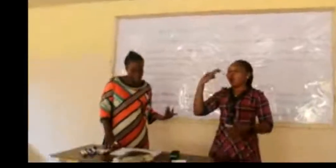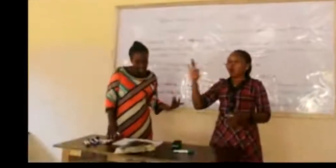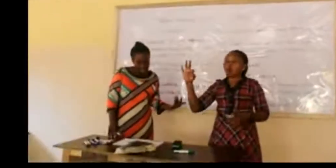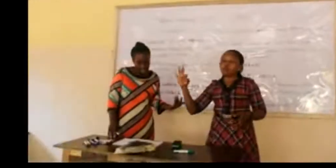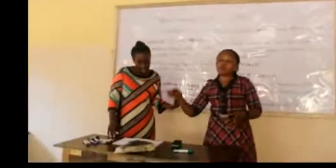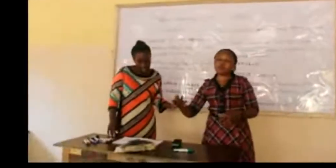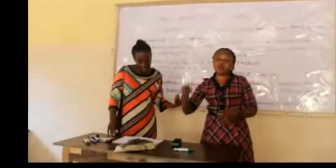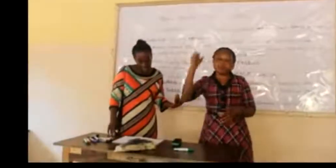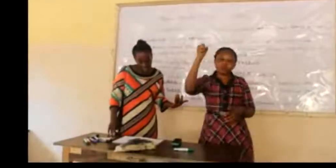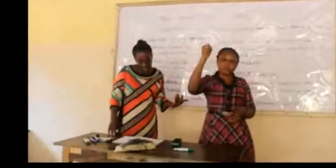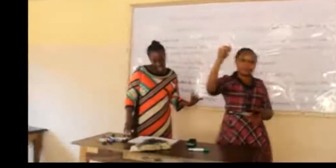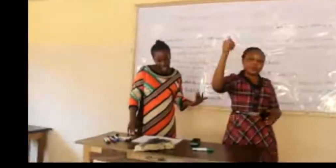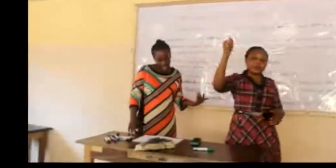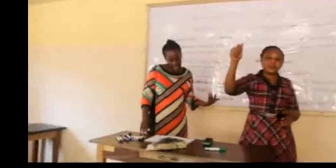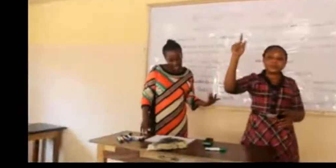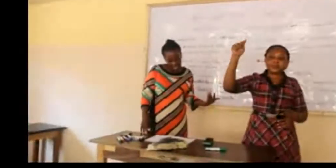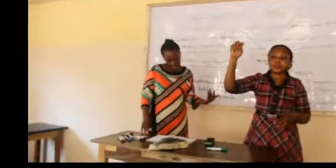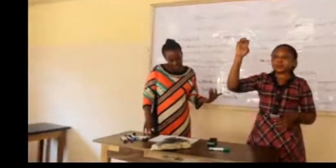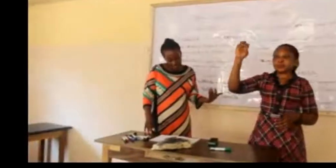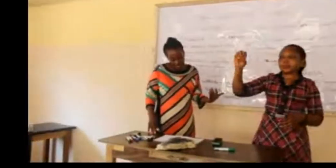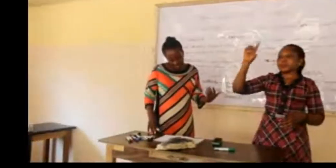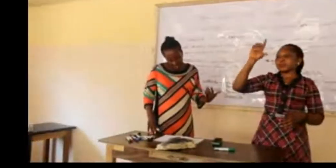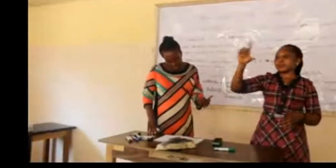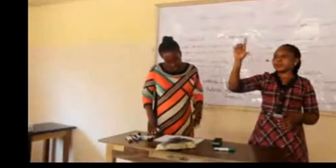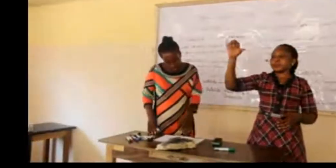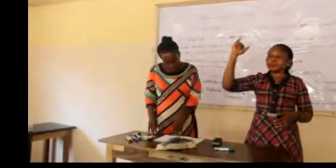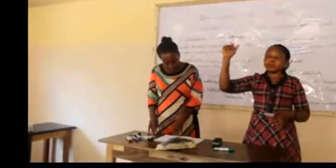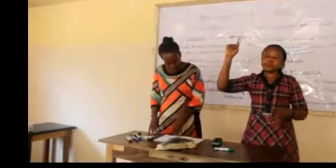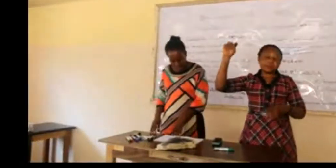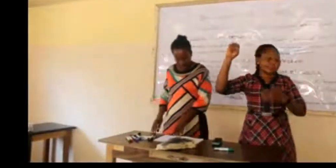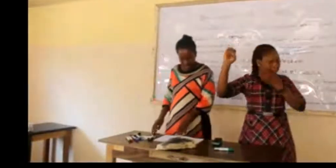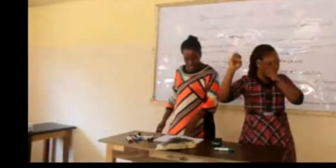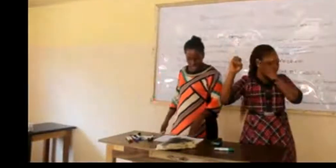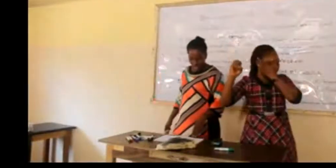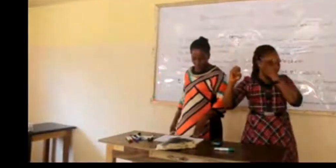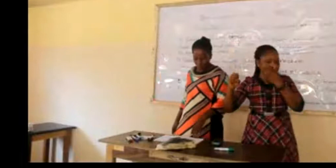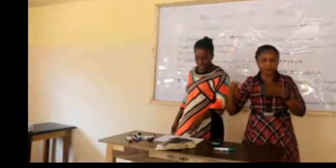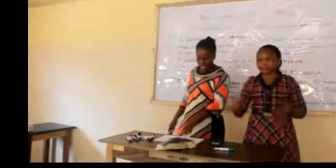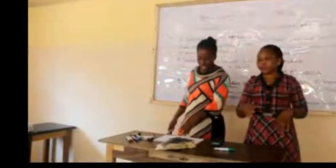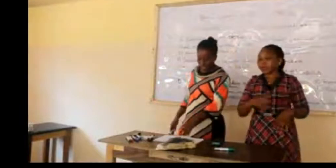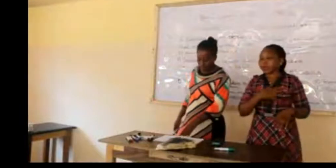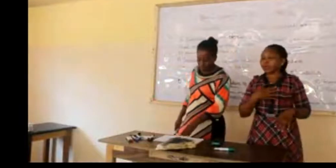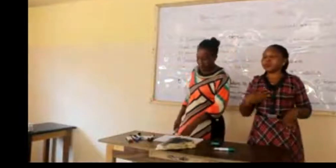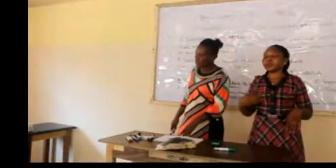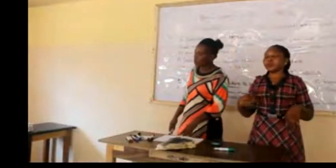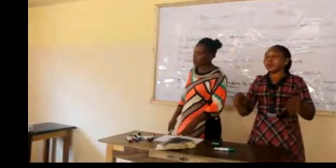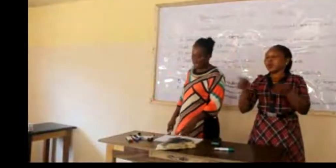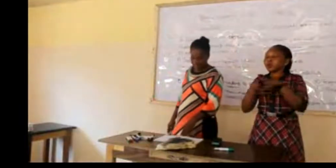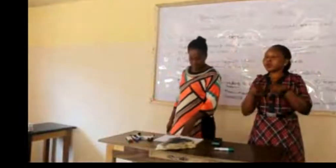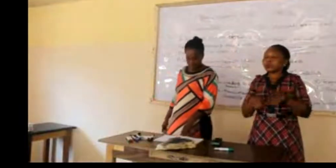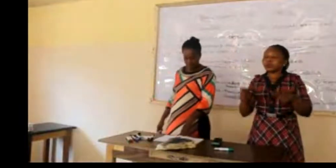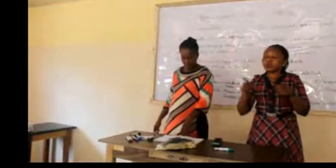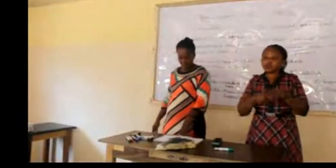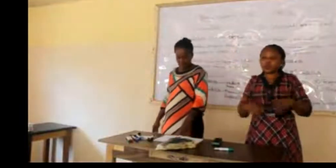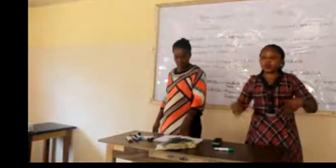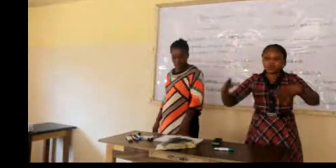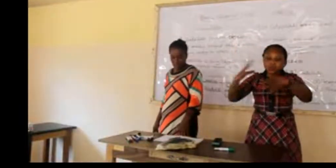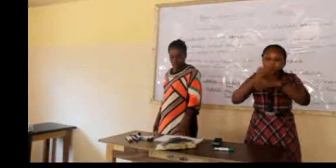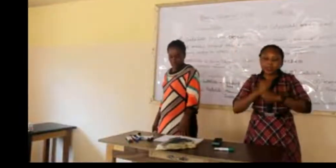use the satellite and receive information on the weather from the space.